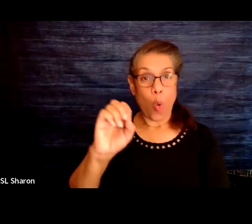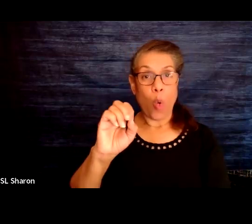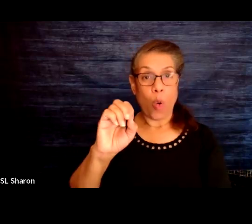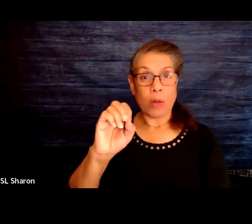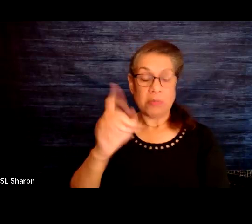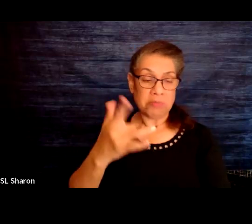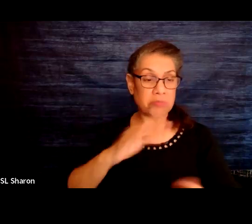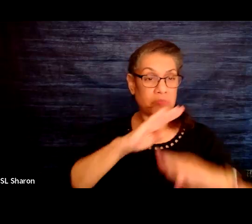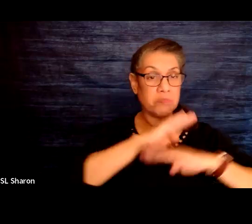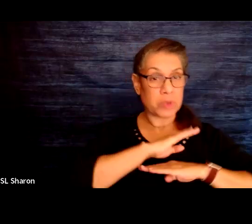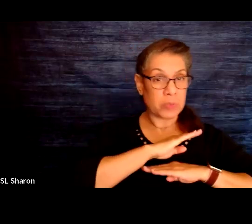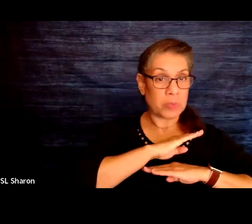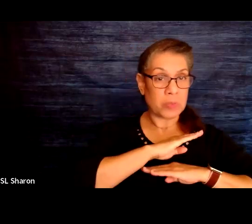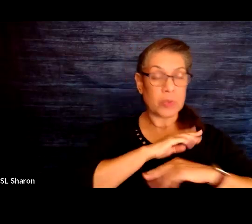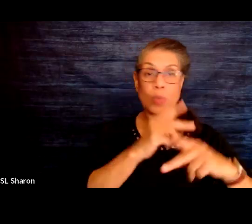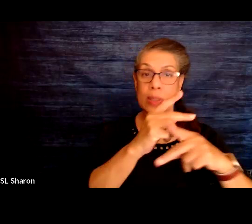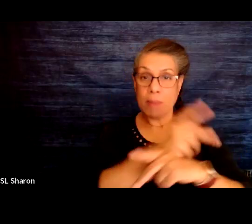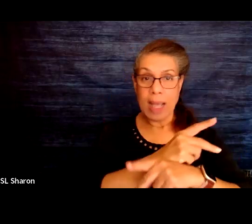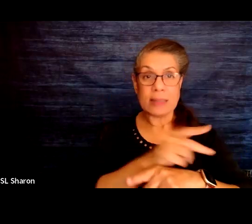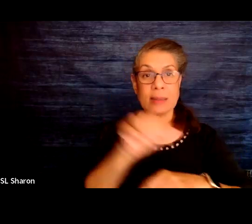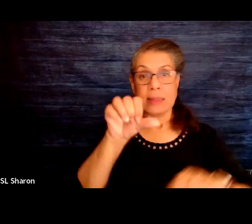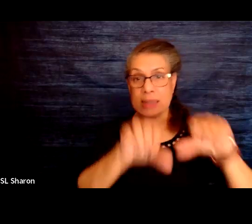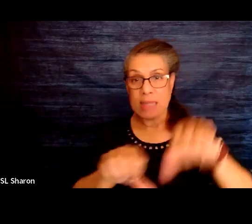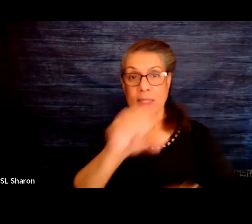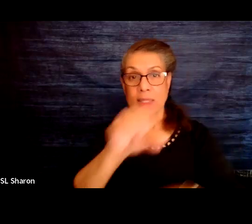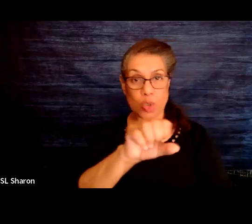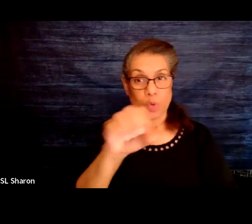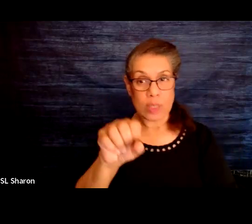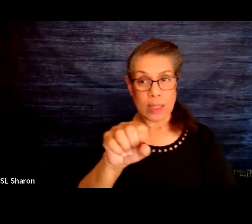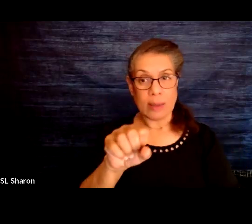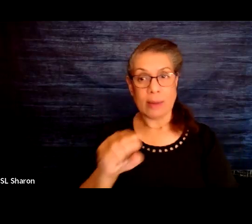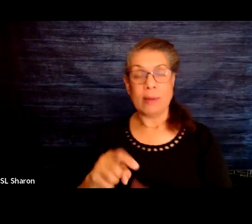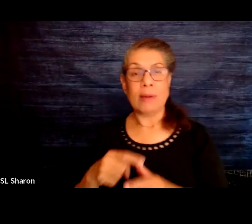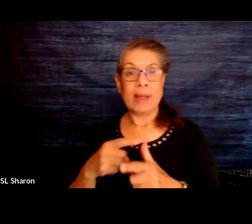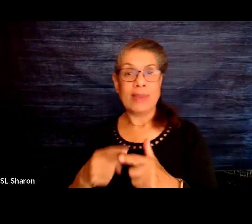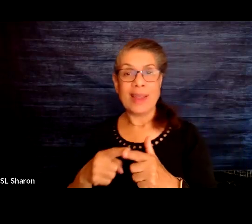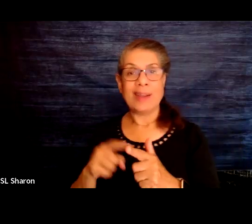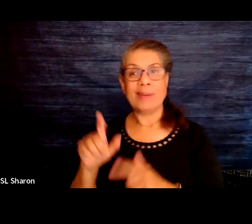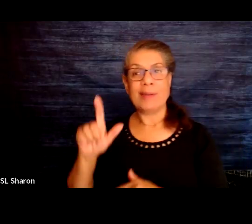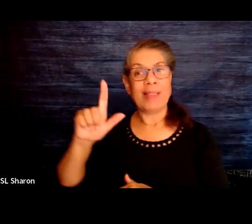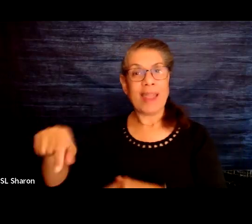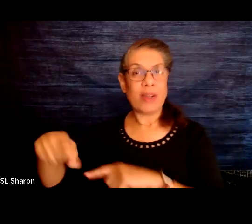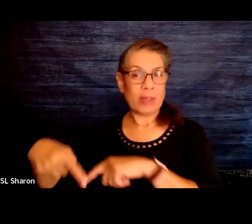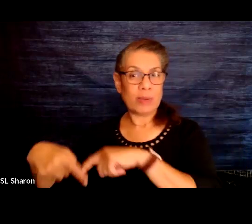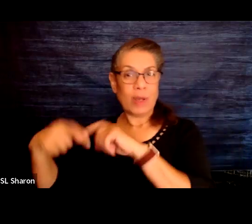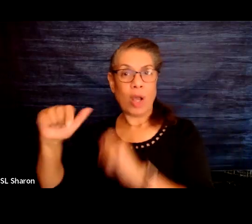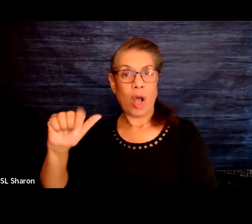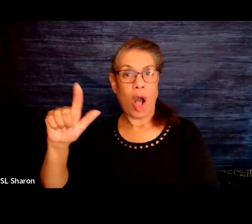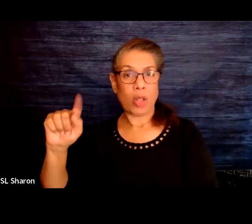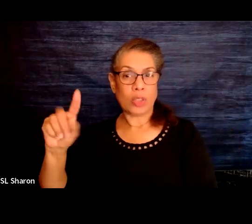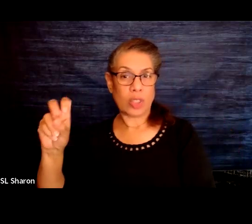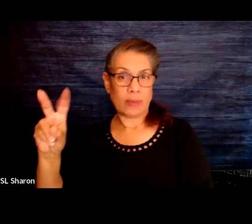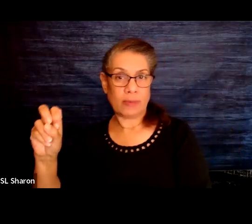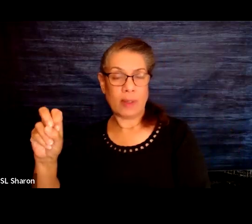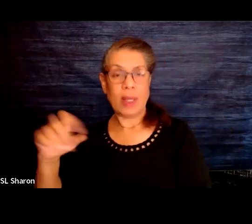math, science, English, social studies, and then kind of like a range on the electives as we work through them. We're going to the